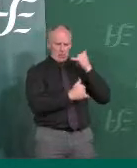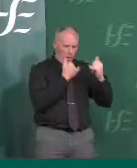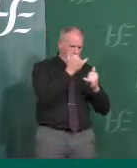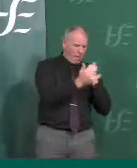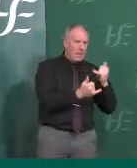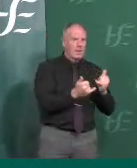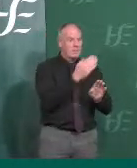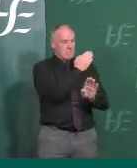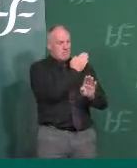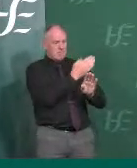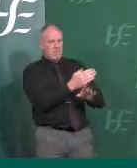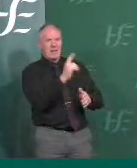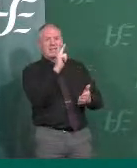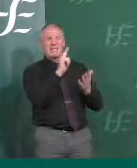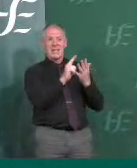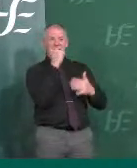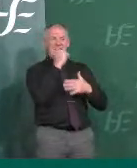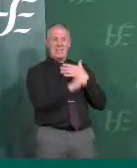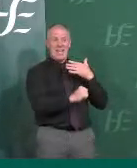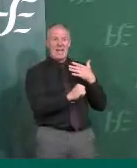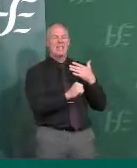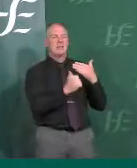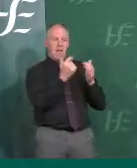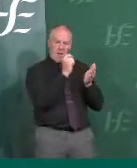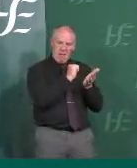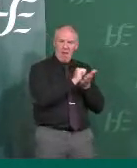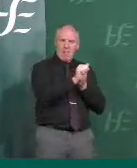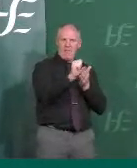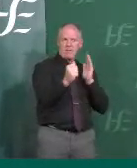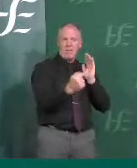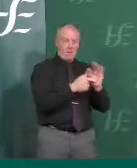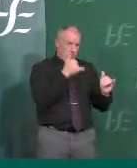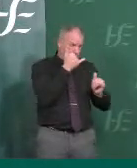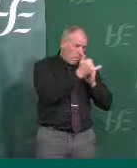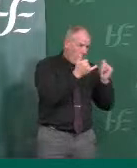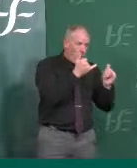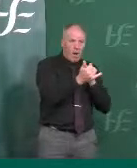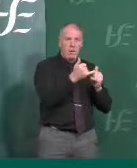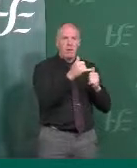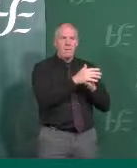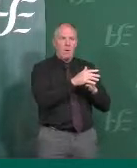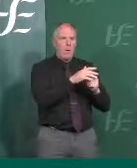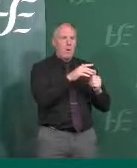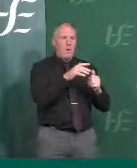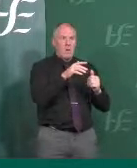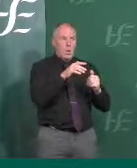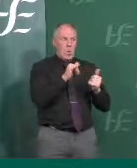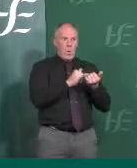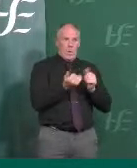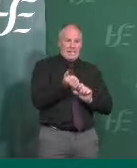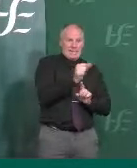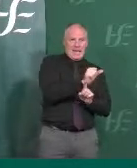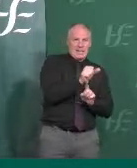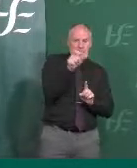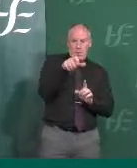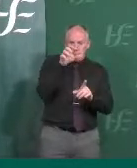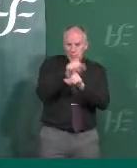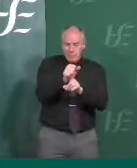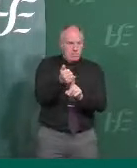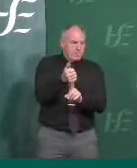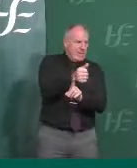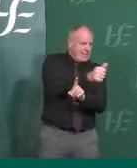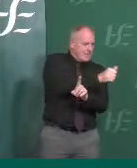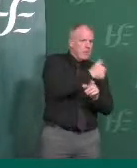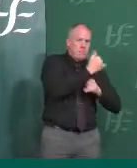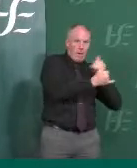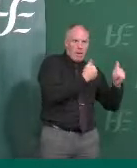last 7 days, we've made 11,000 calls to index cases positive patients and 28,000 calls